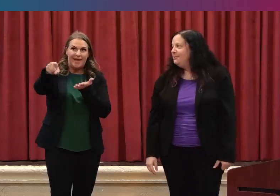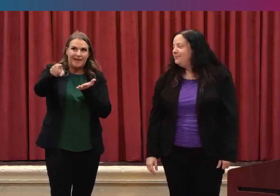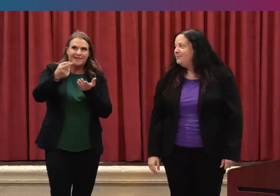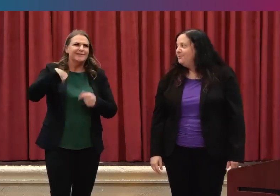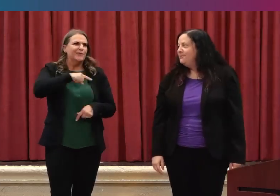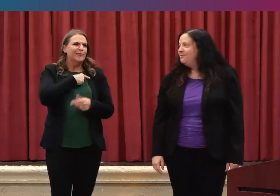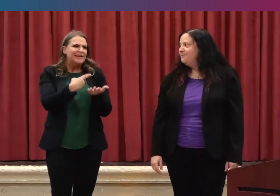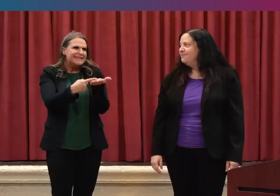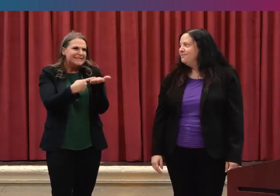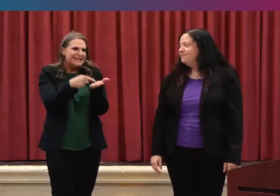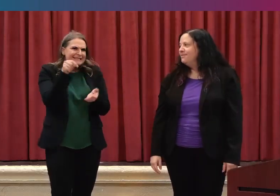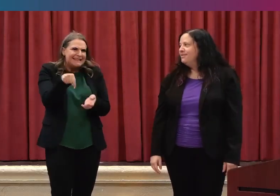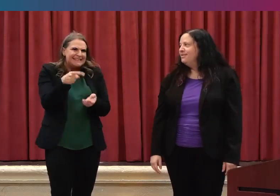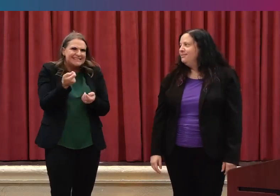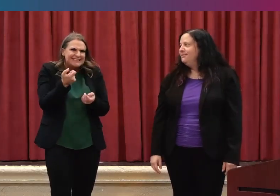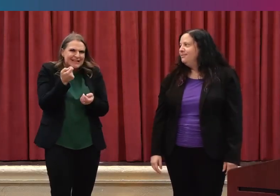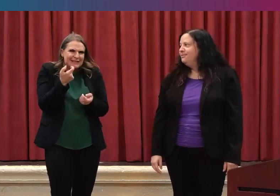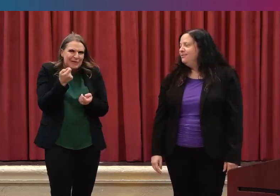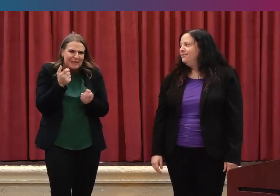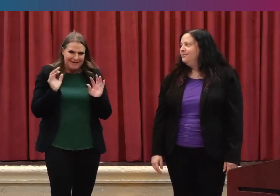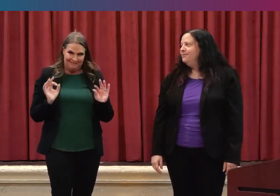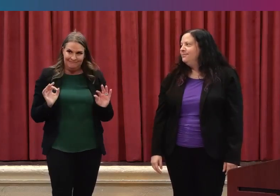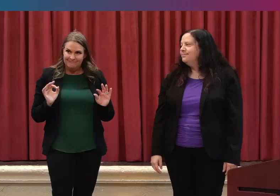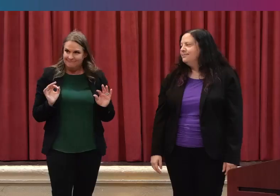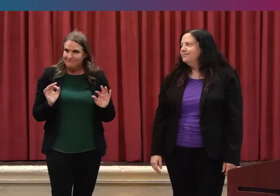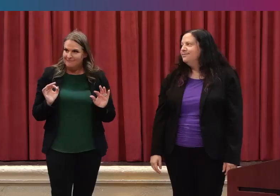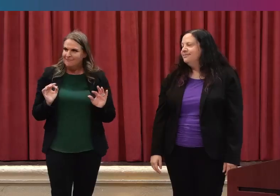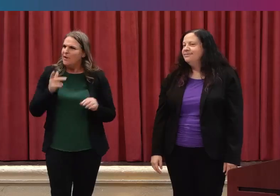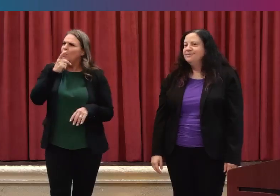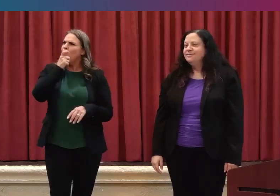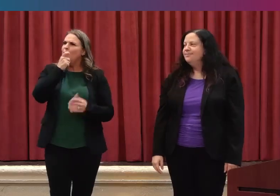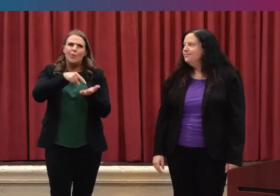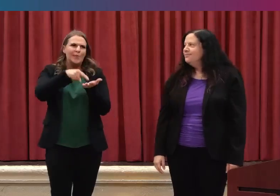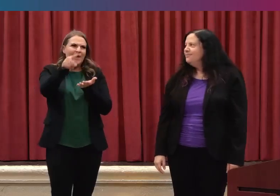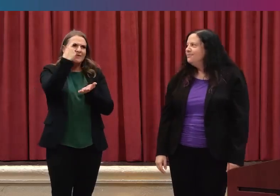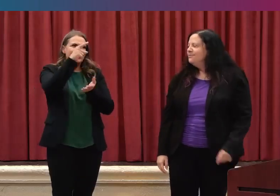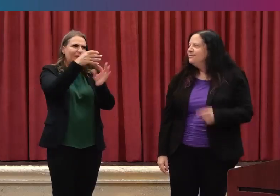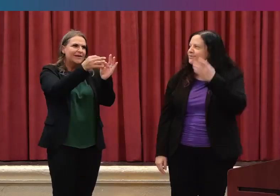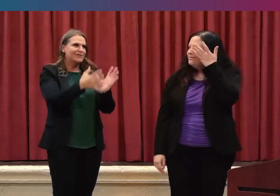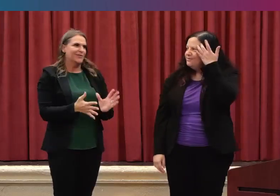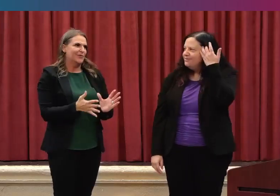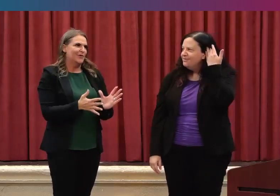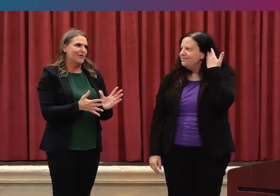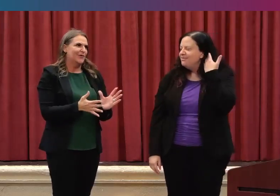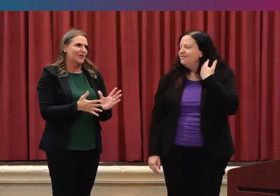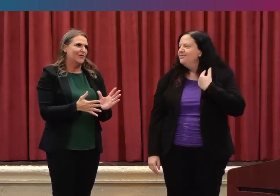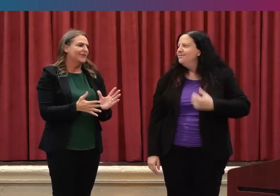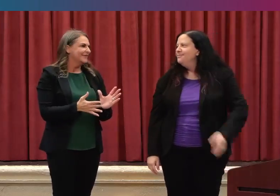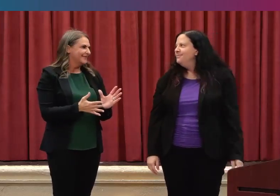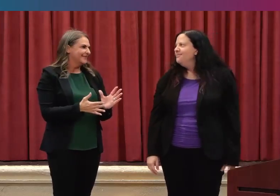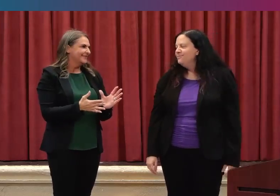So who pays? We discussed this a little bit earlier. Who pays for interpreting